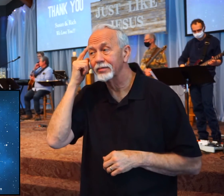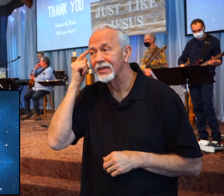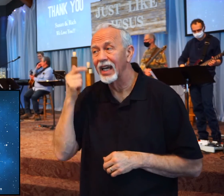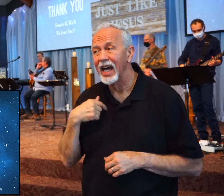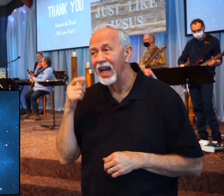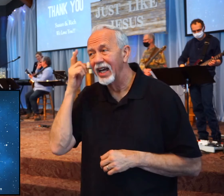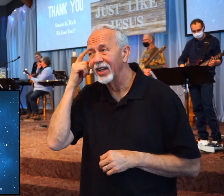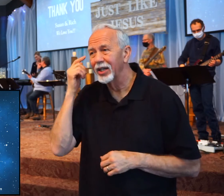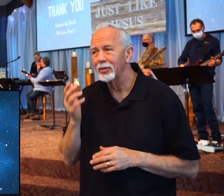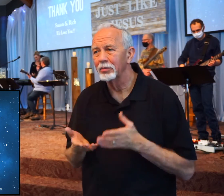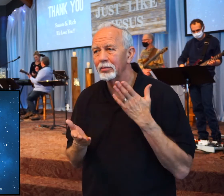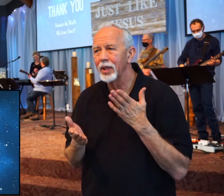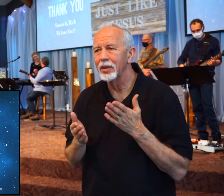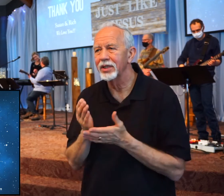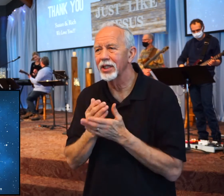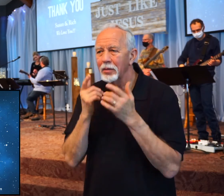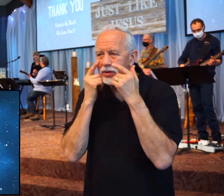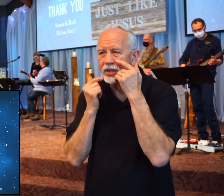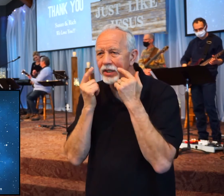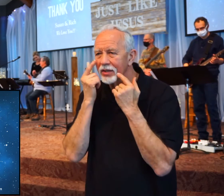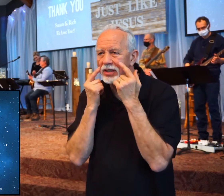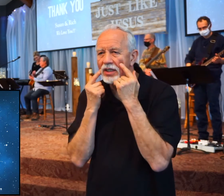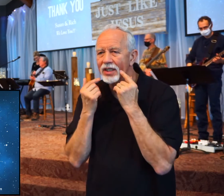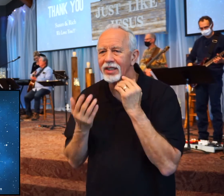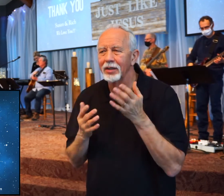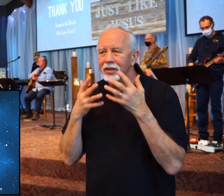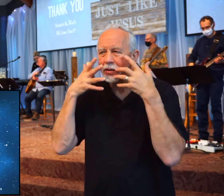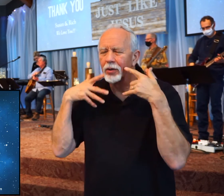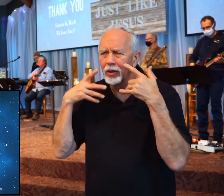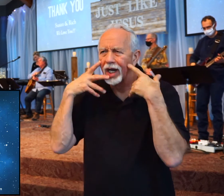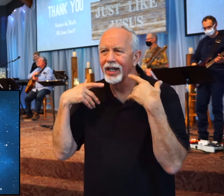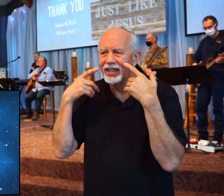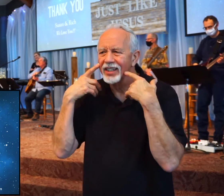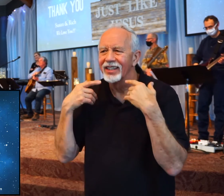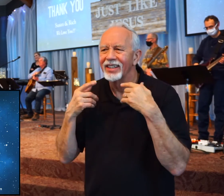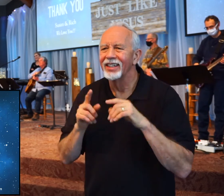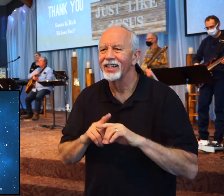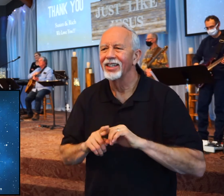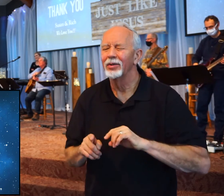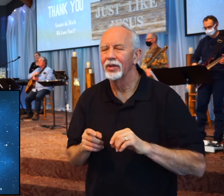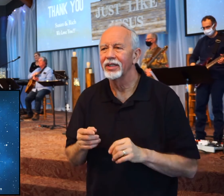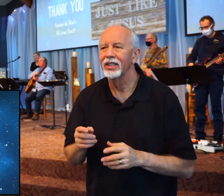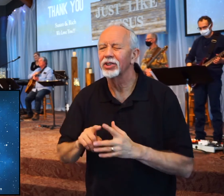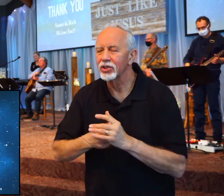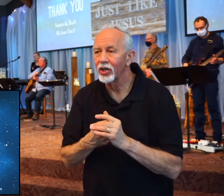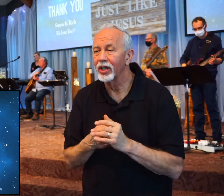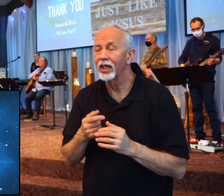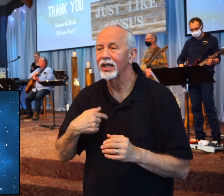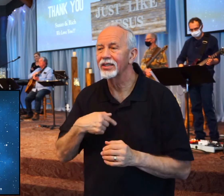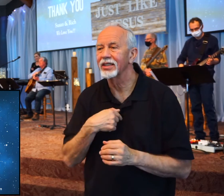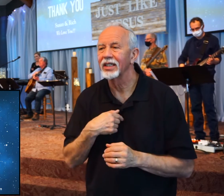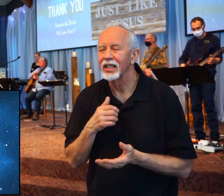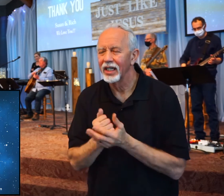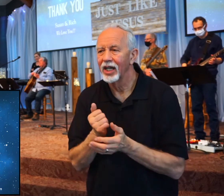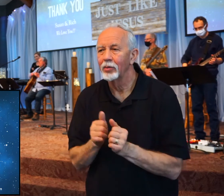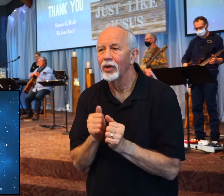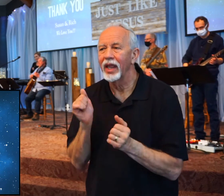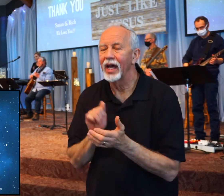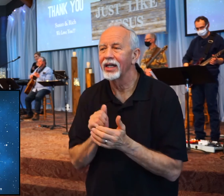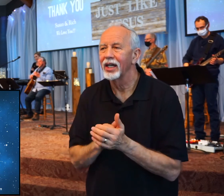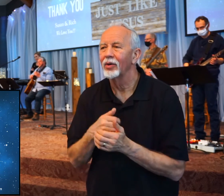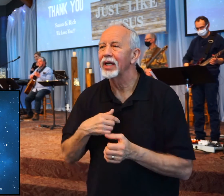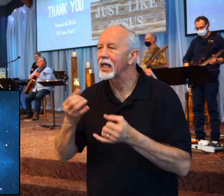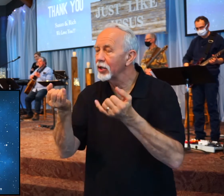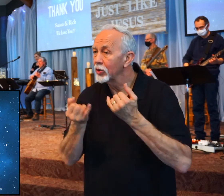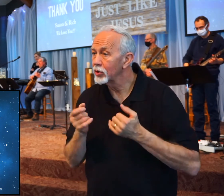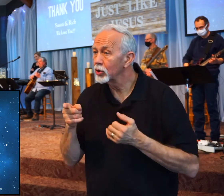I kind of thought there may be some tears and there may be some crying. And so to get us started off, to kind of help with that, I want to